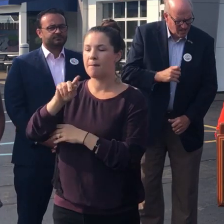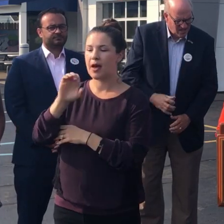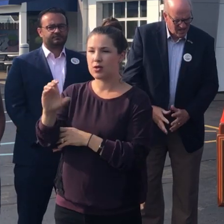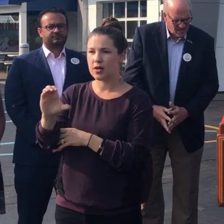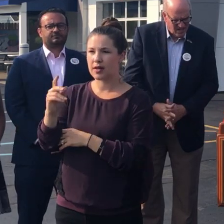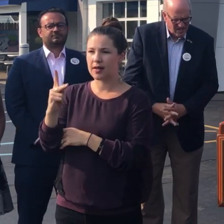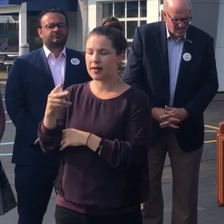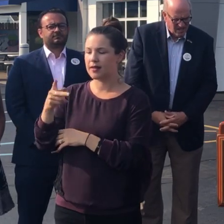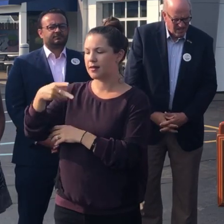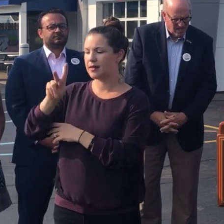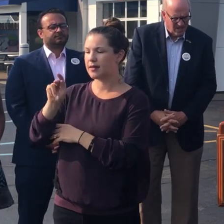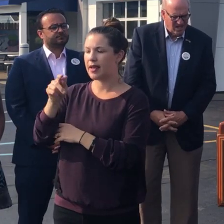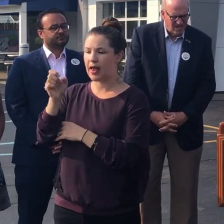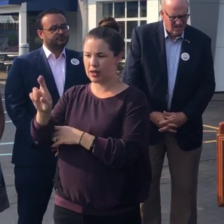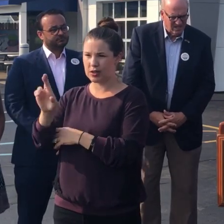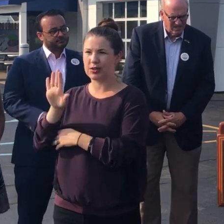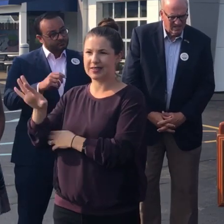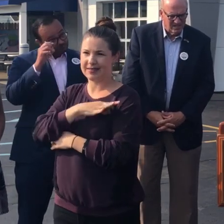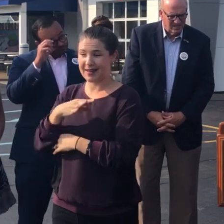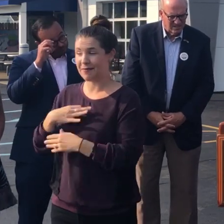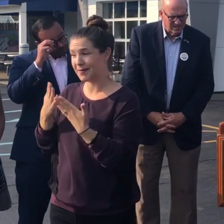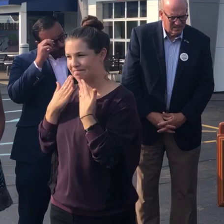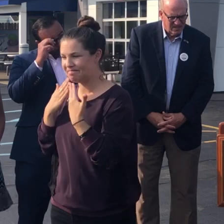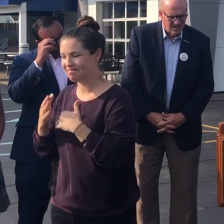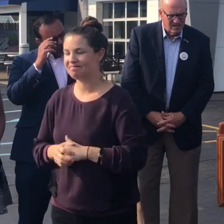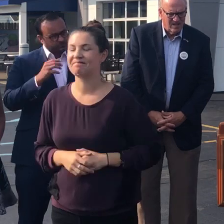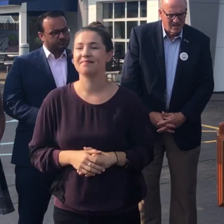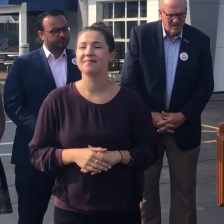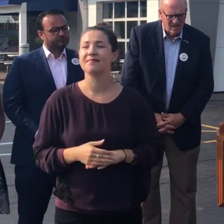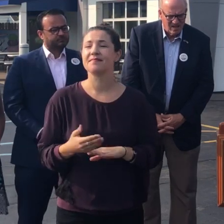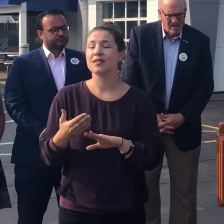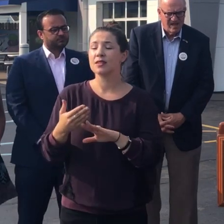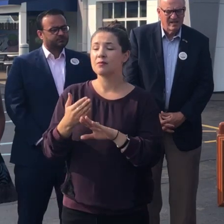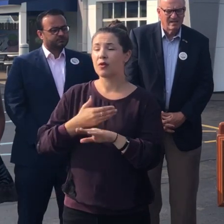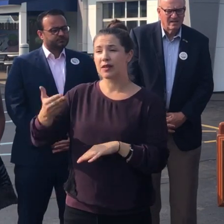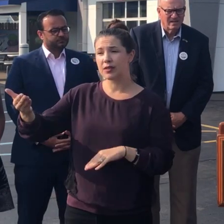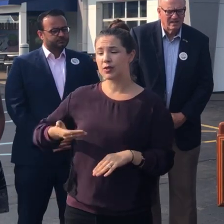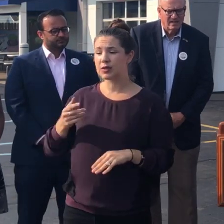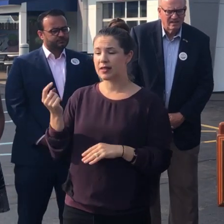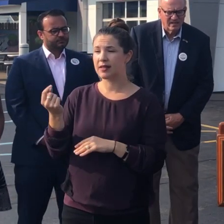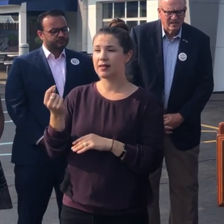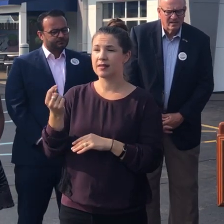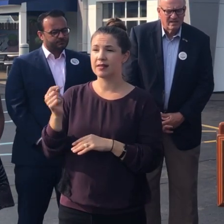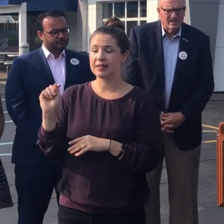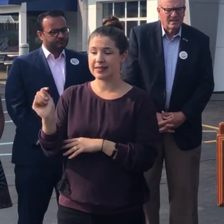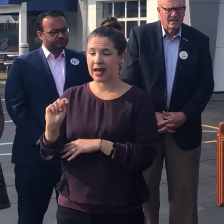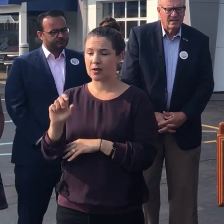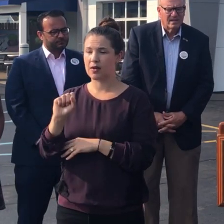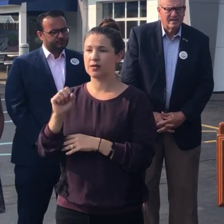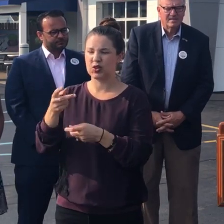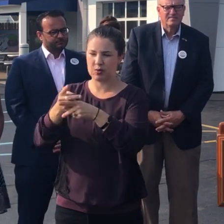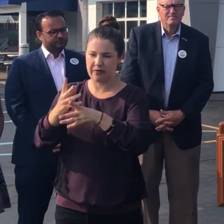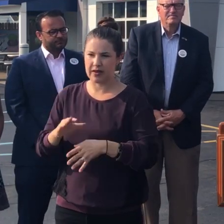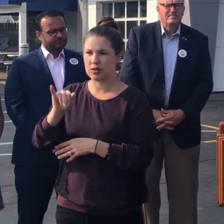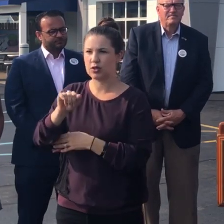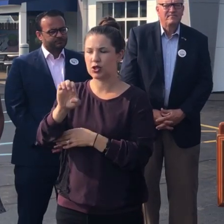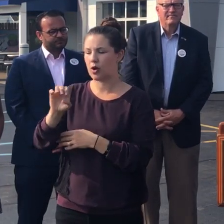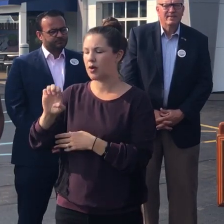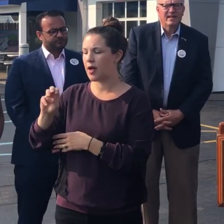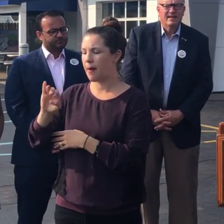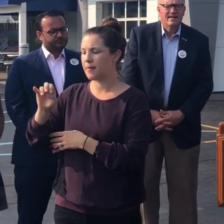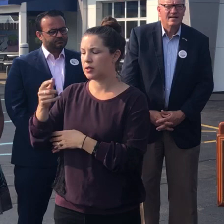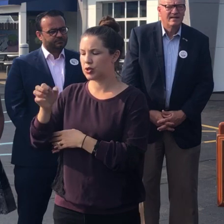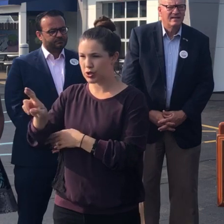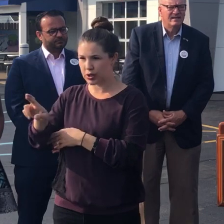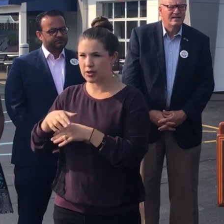his staff. Before I introduce Tonawanda Supervisor Joe Eminger, I would like to share that Erie